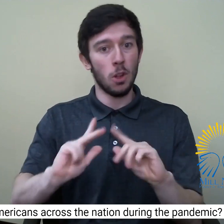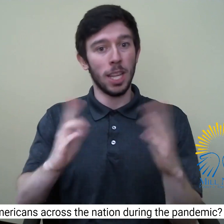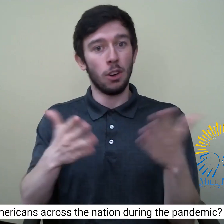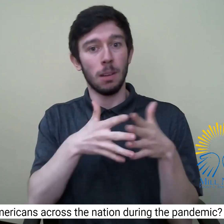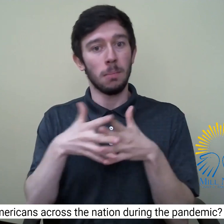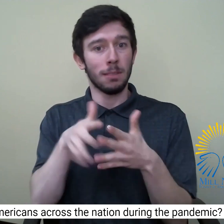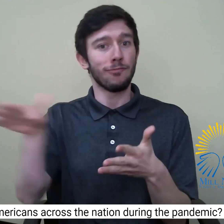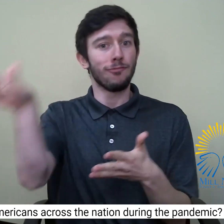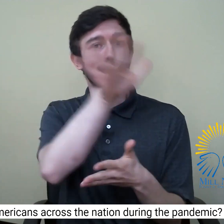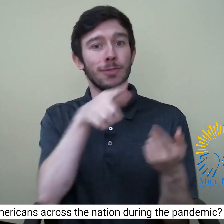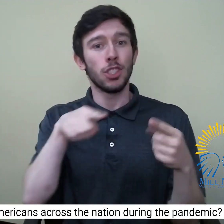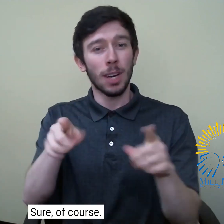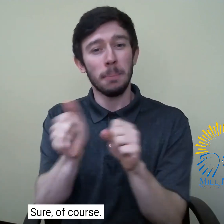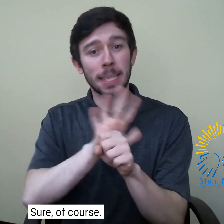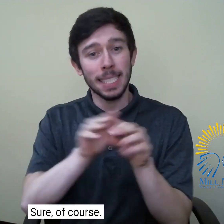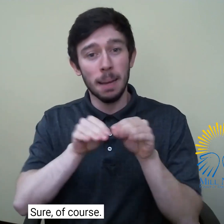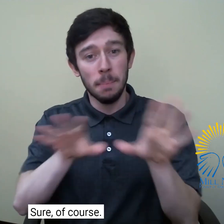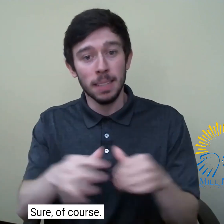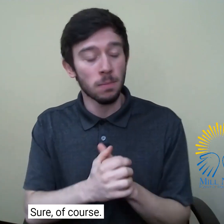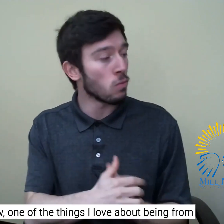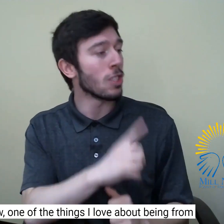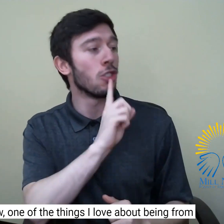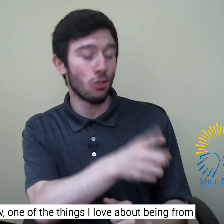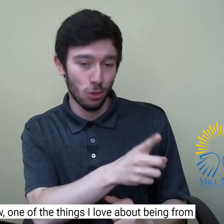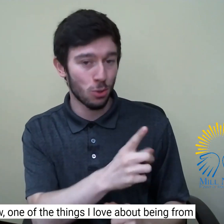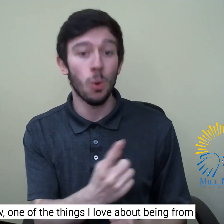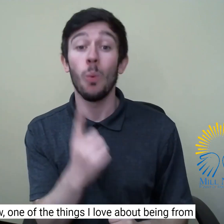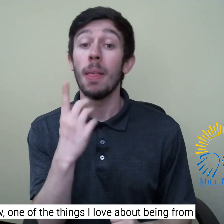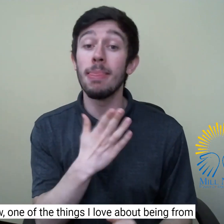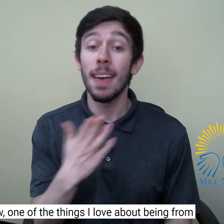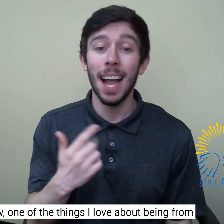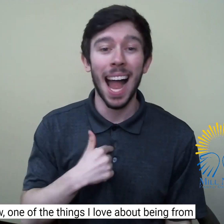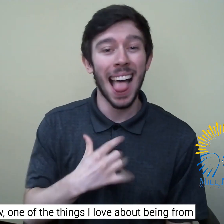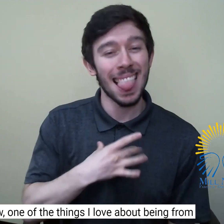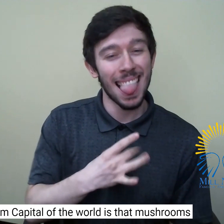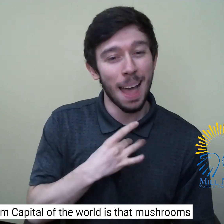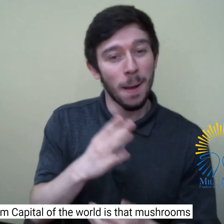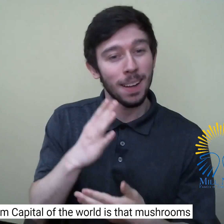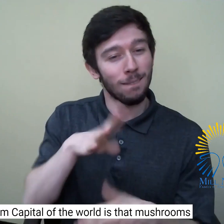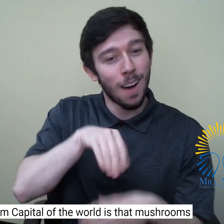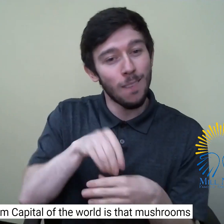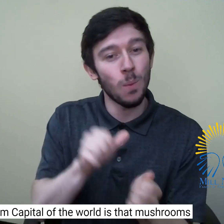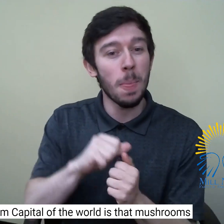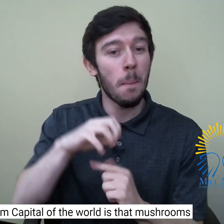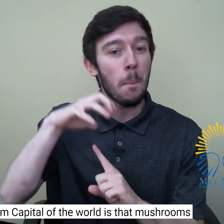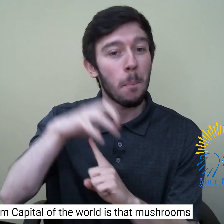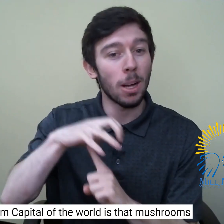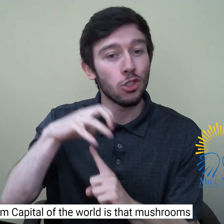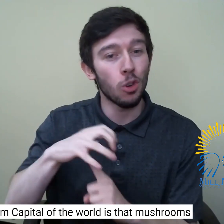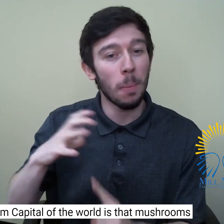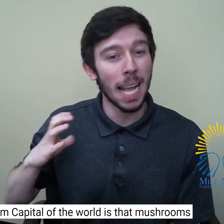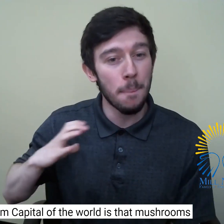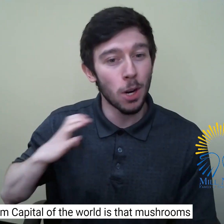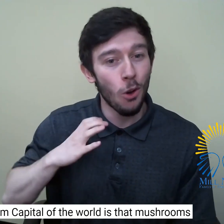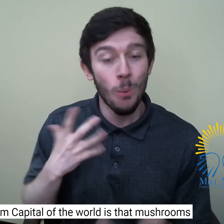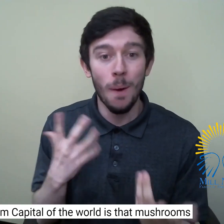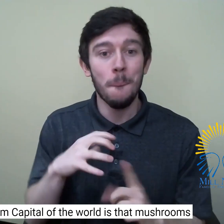during the pandemic? Sure, of course. And one of the things I love about being from the mushroom capital of the world is that mushrooms are